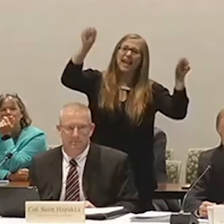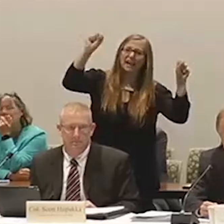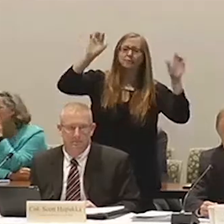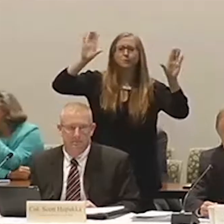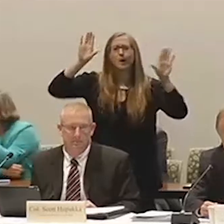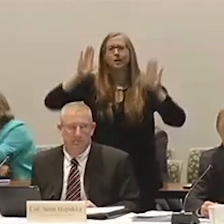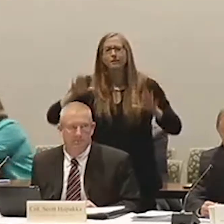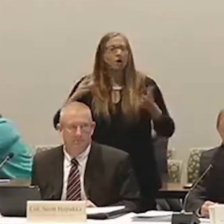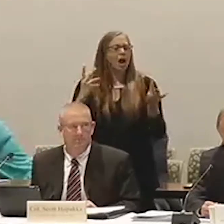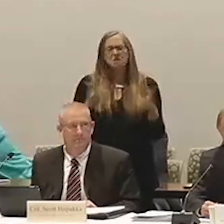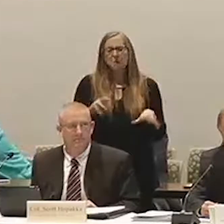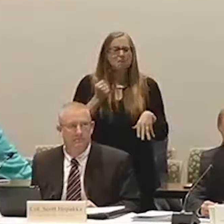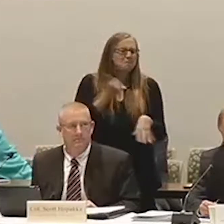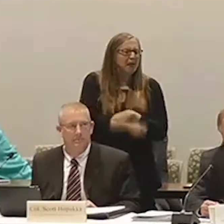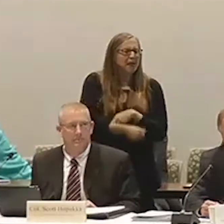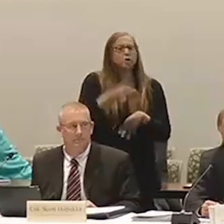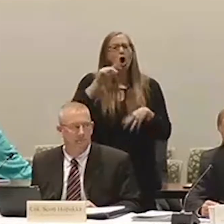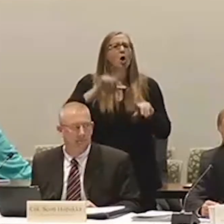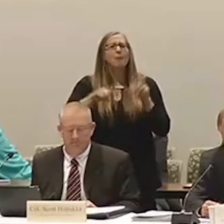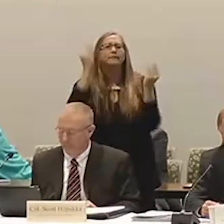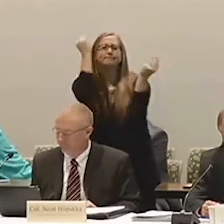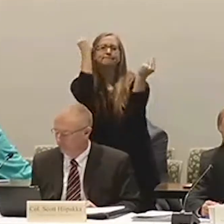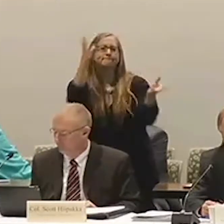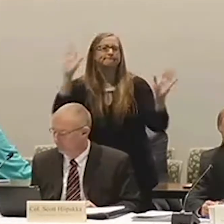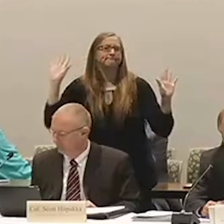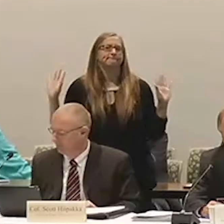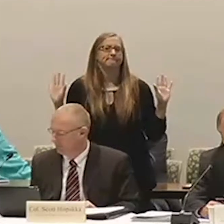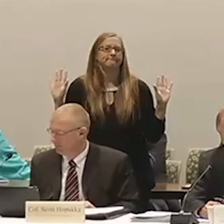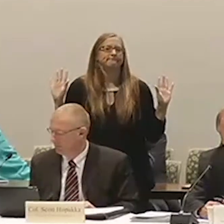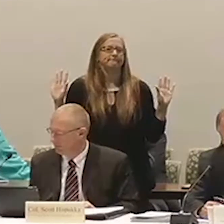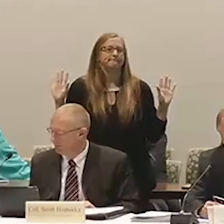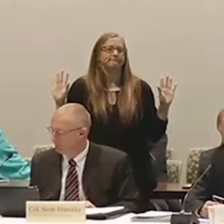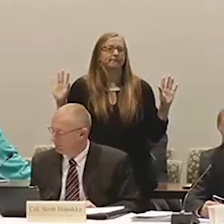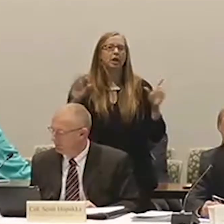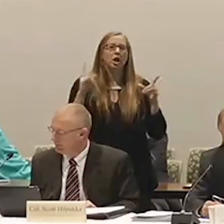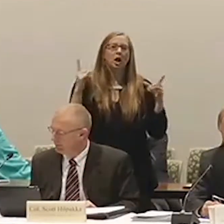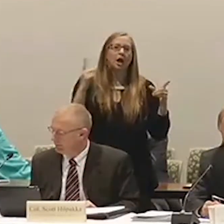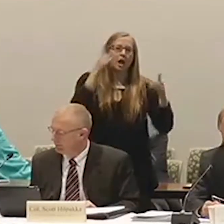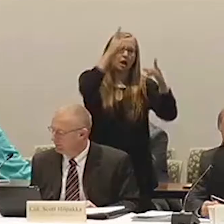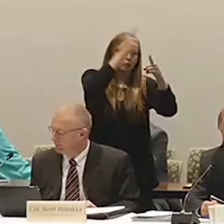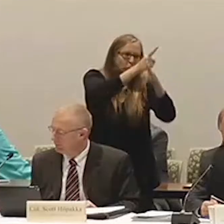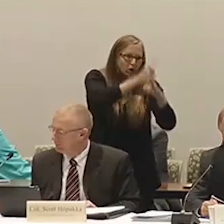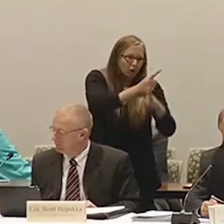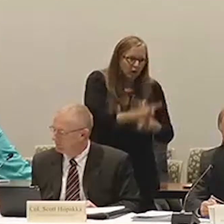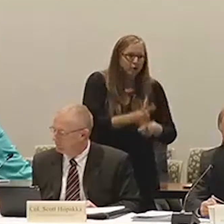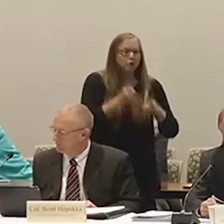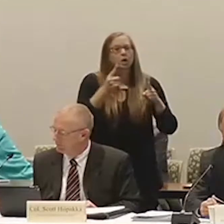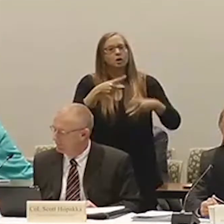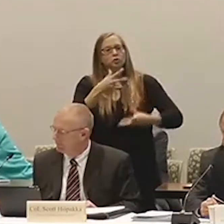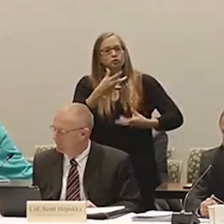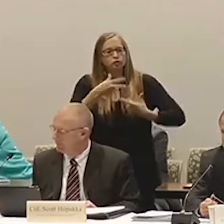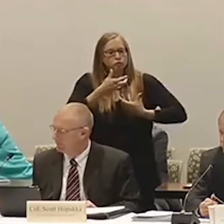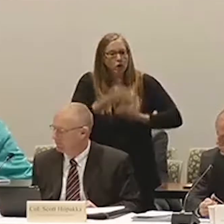to blame anyone or to say anything, but just giving information, accurate, timely, consistent information that will help improve their quality of life.